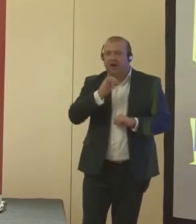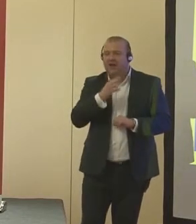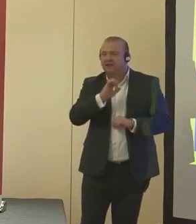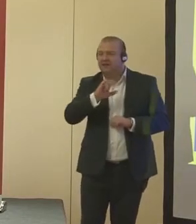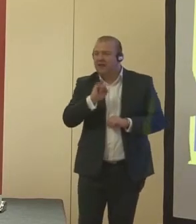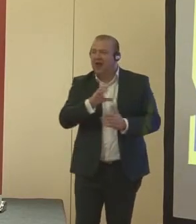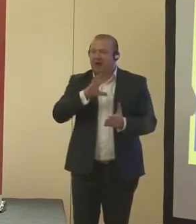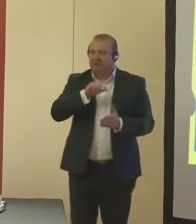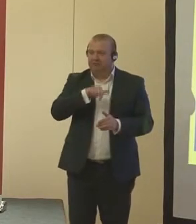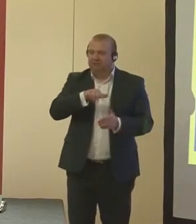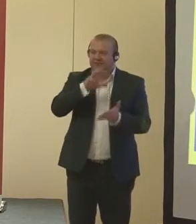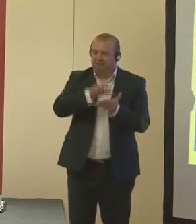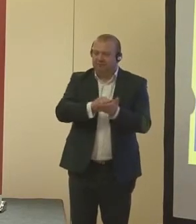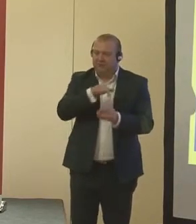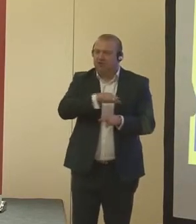So just to